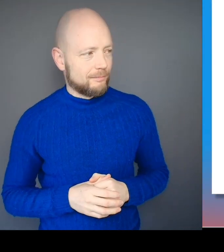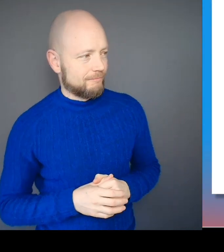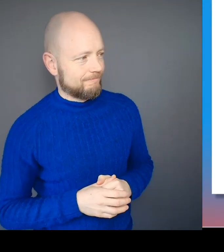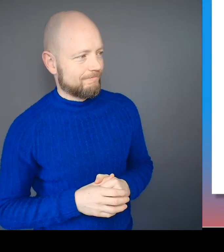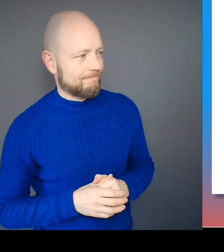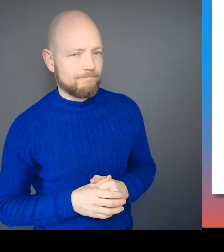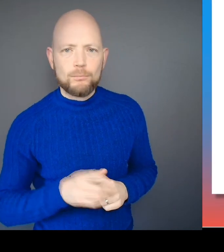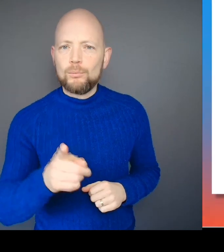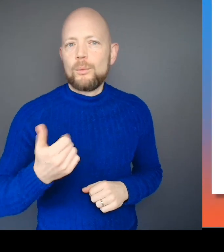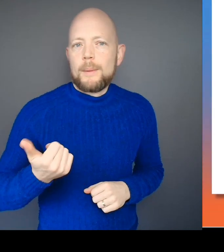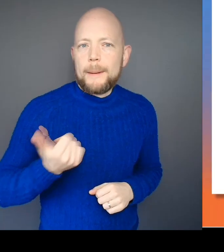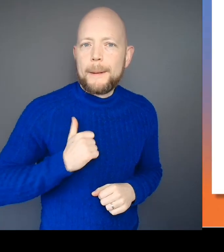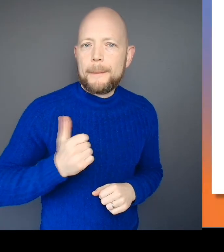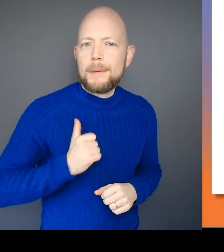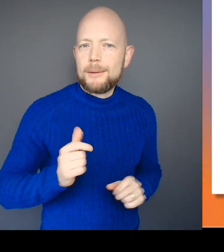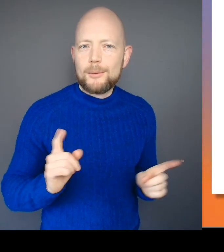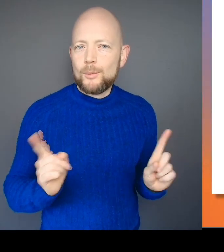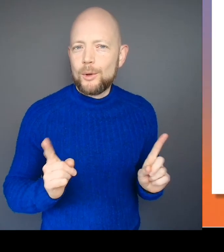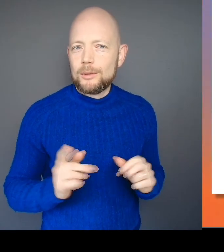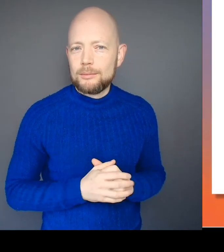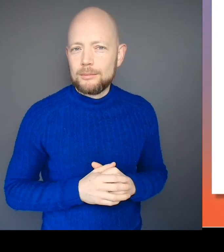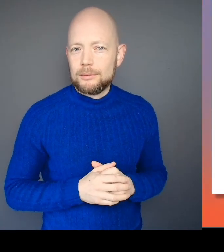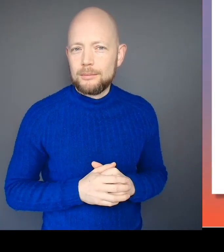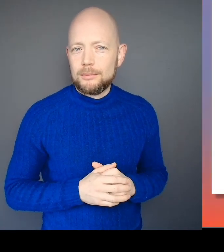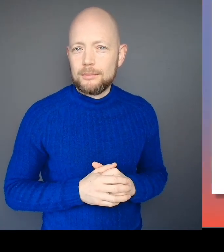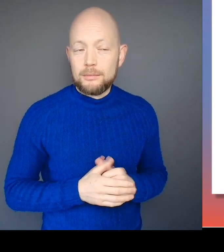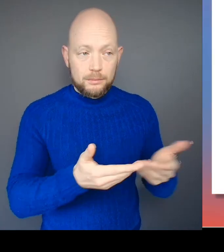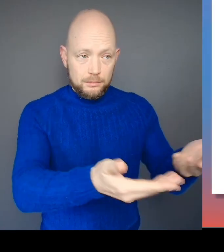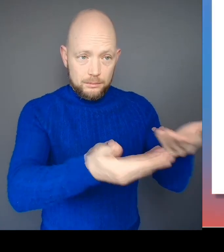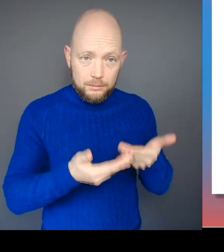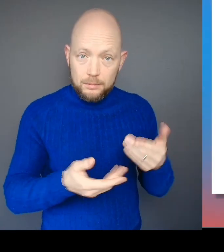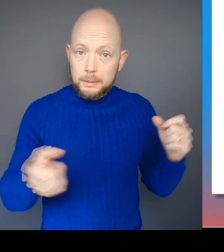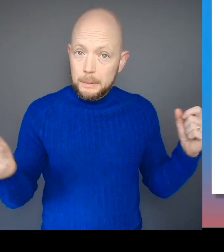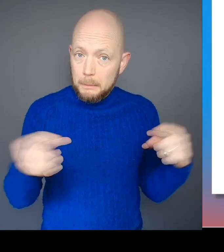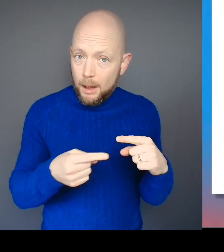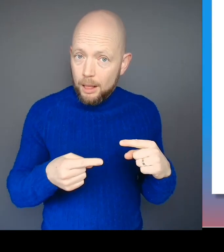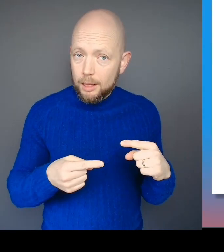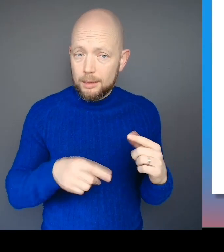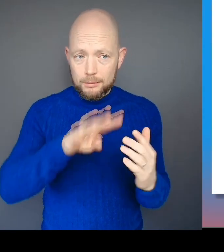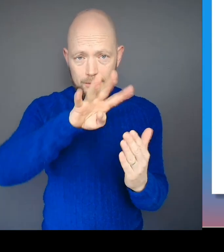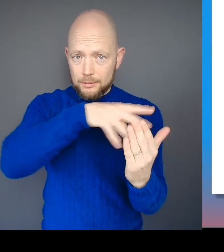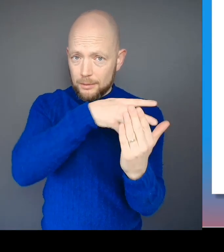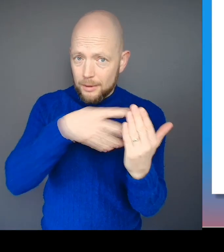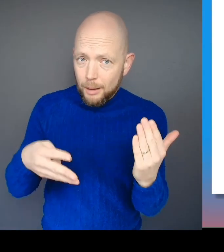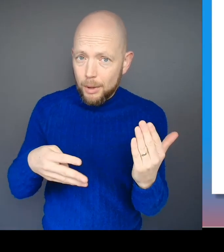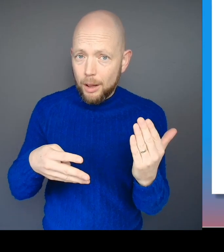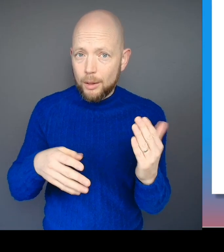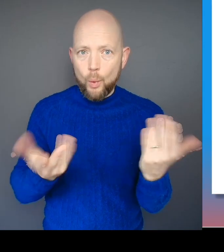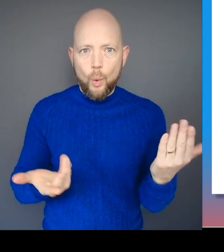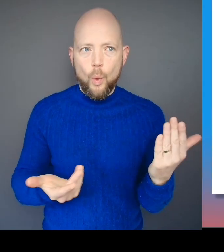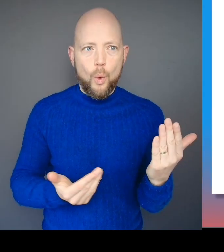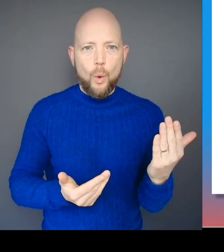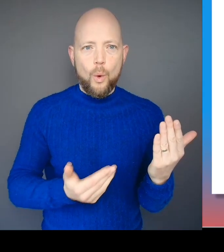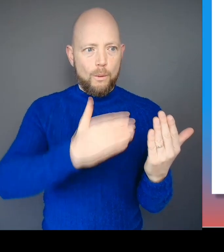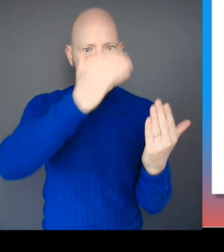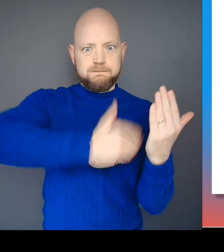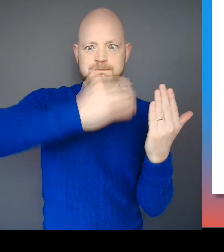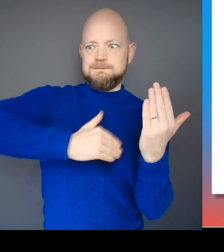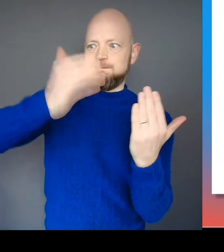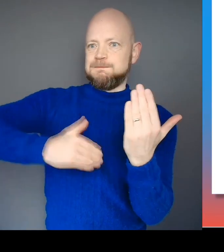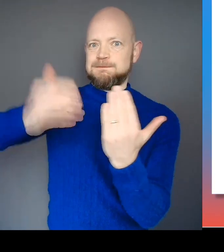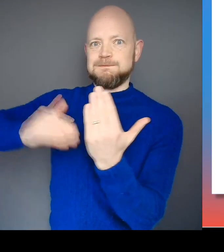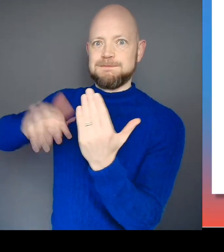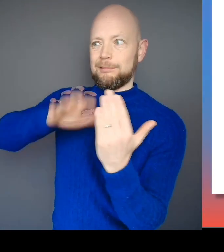is. And finally, the expectations. What kind of output do you want? Do you want an email? Do you want a table? Do you want a